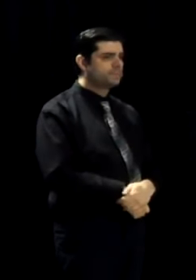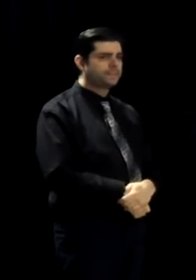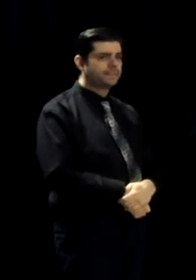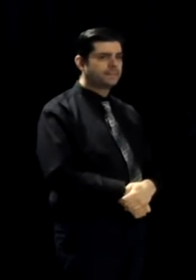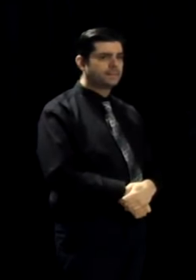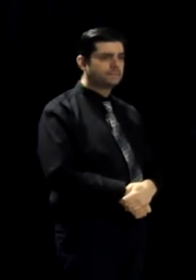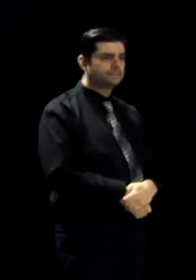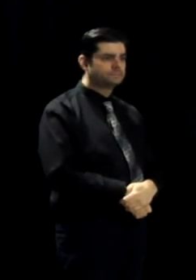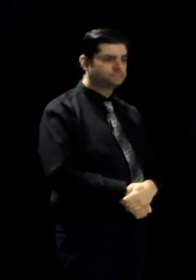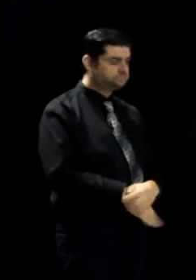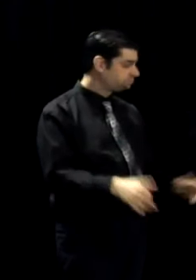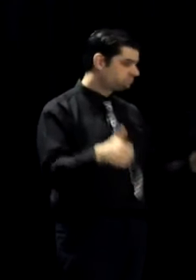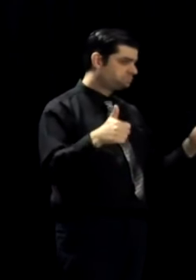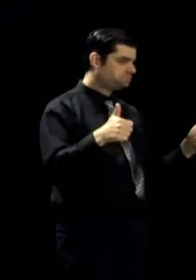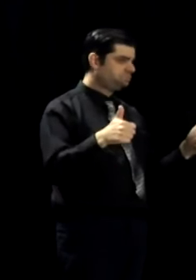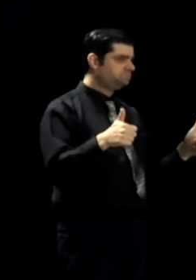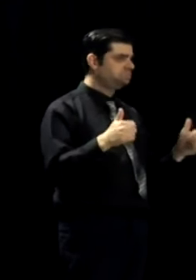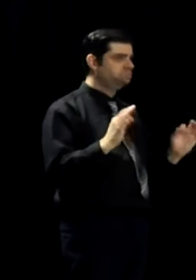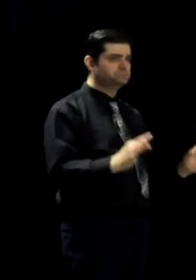Okay.